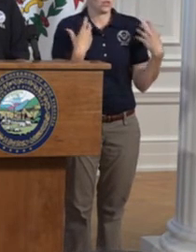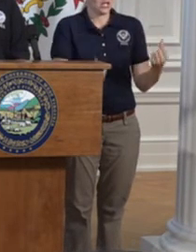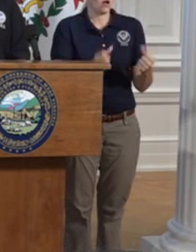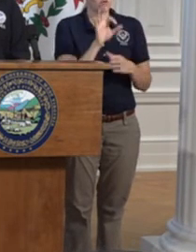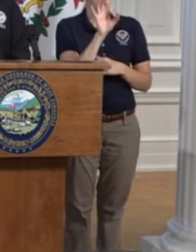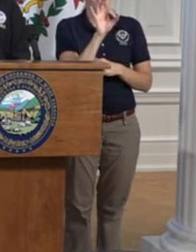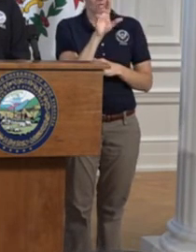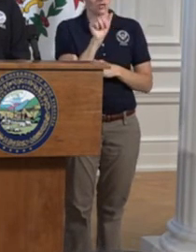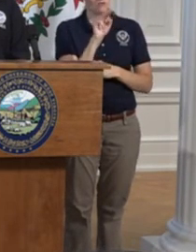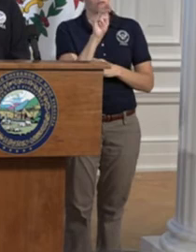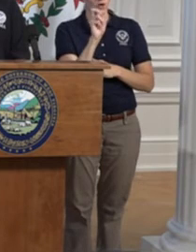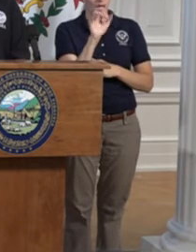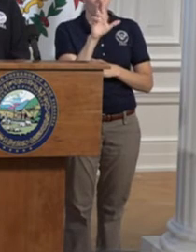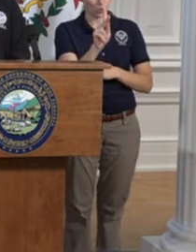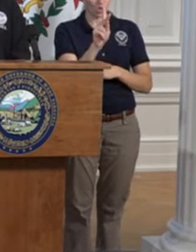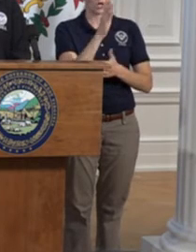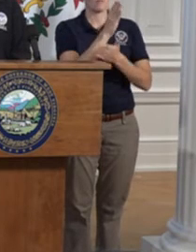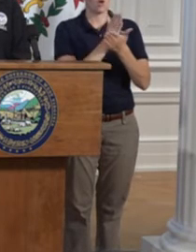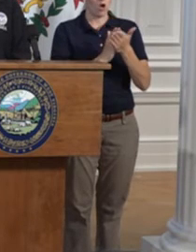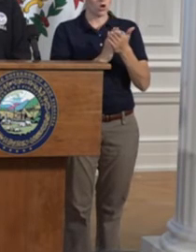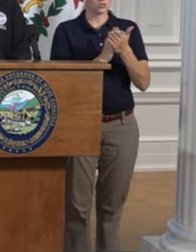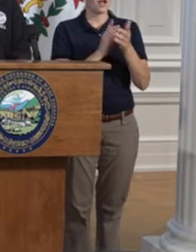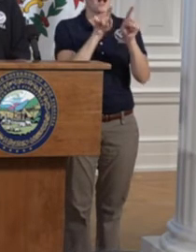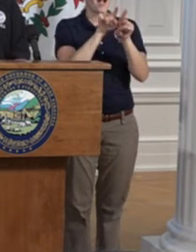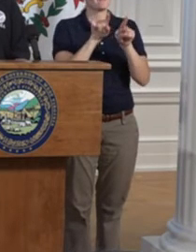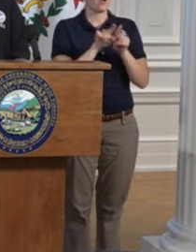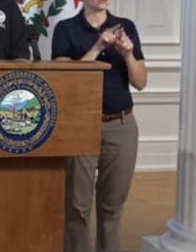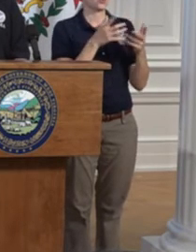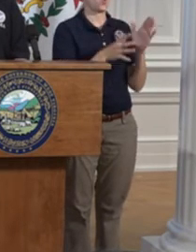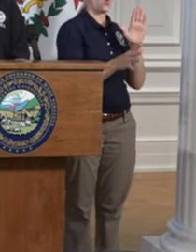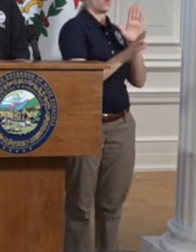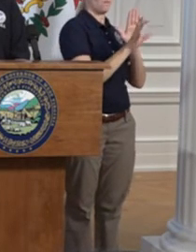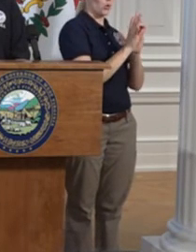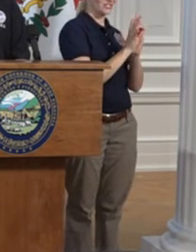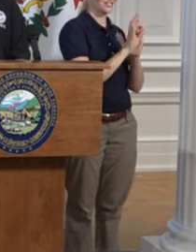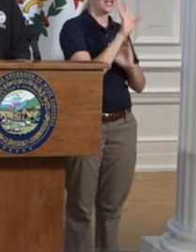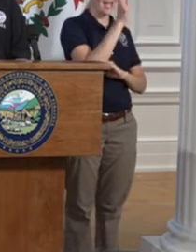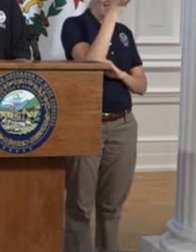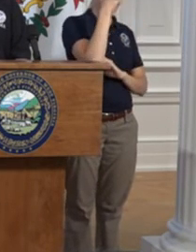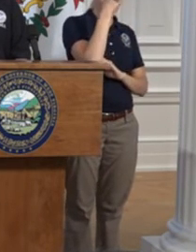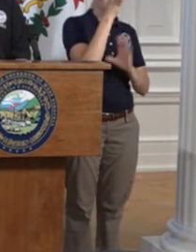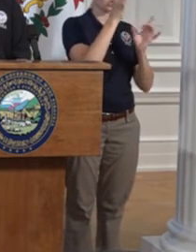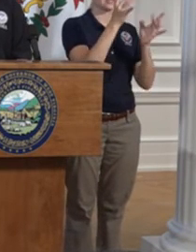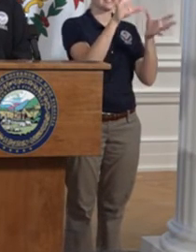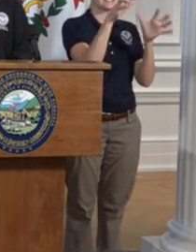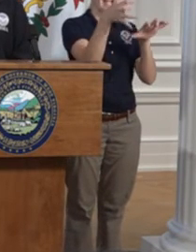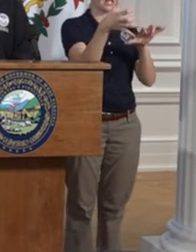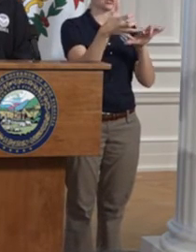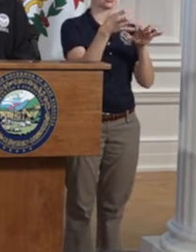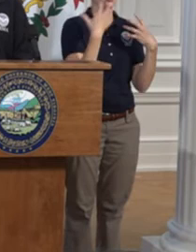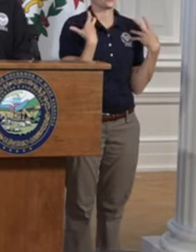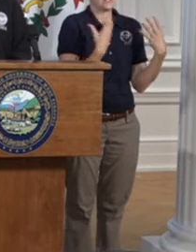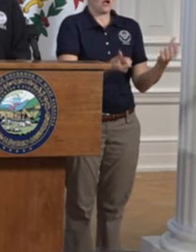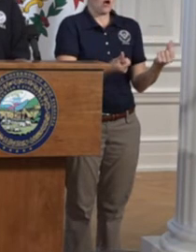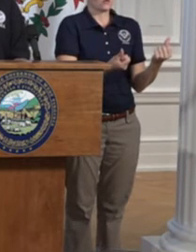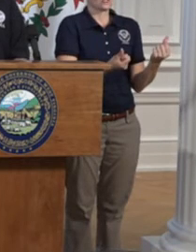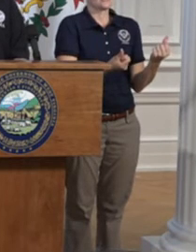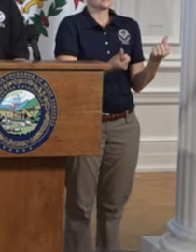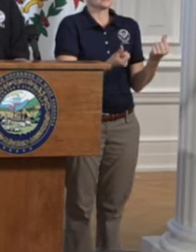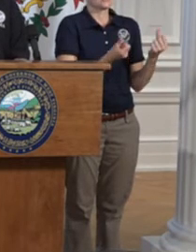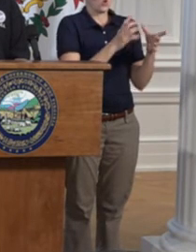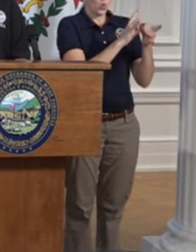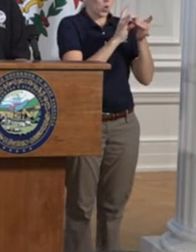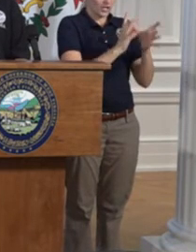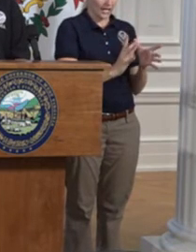have appointed a Federal Disaster Recovery Coordinator who is leading the what's called the AET, an